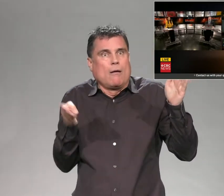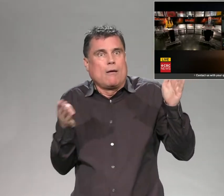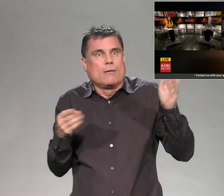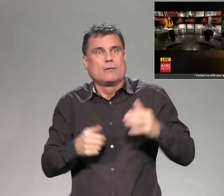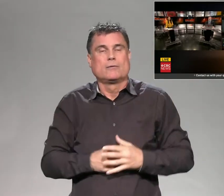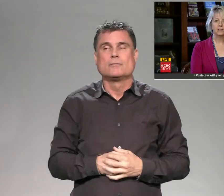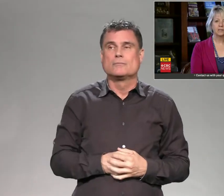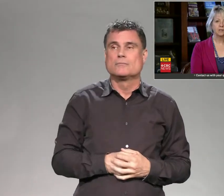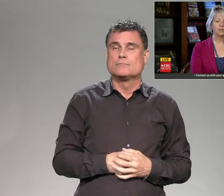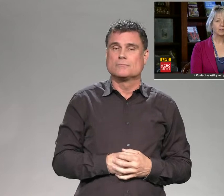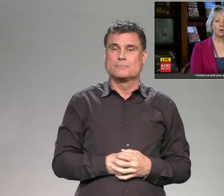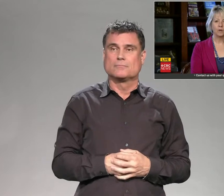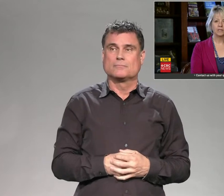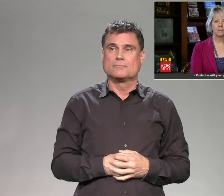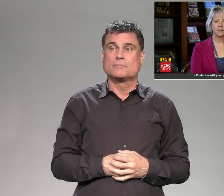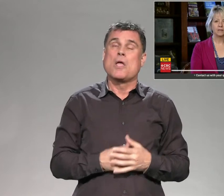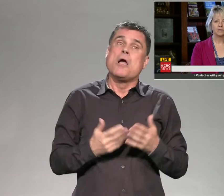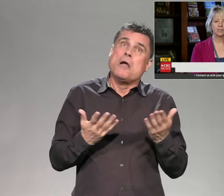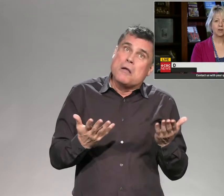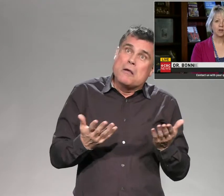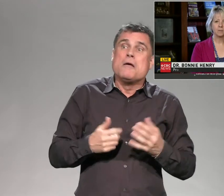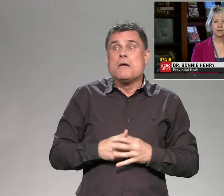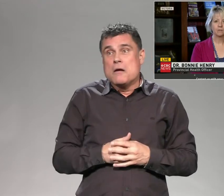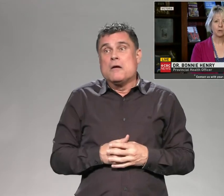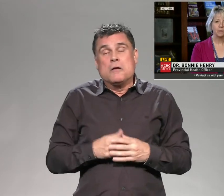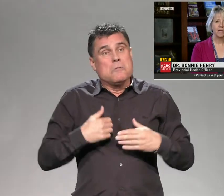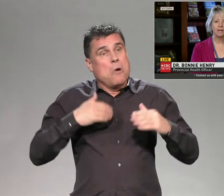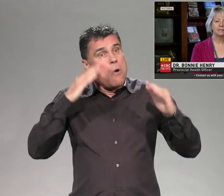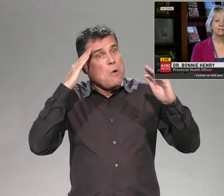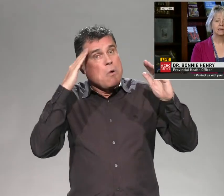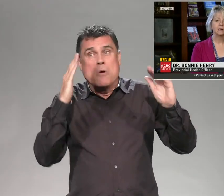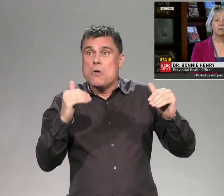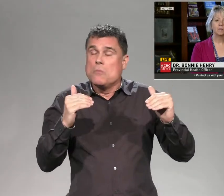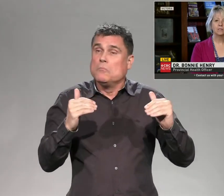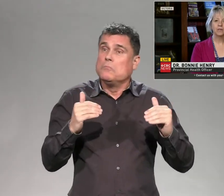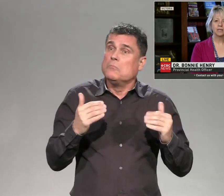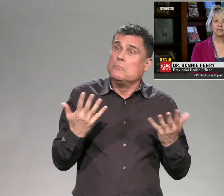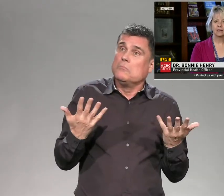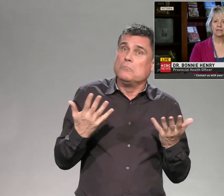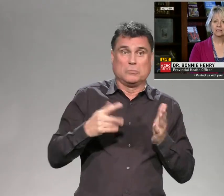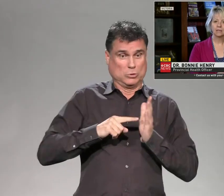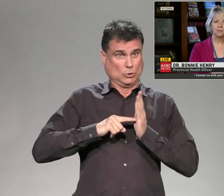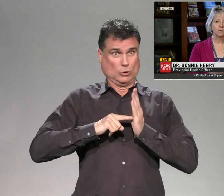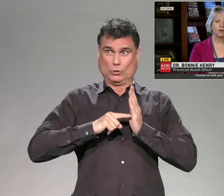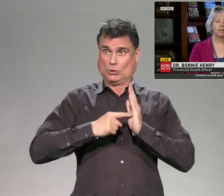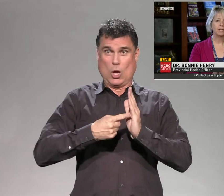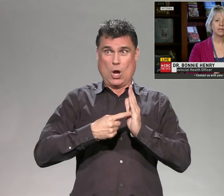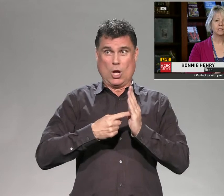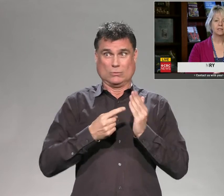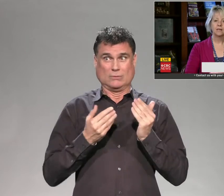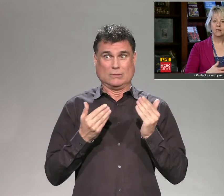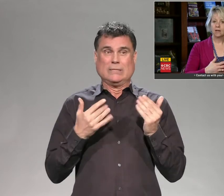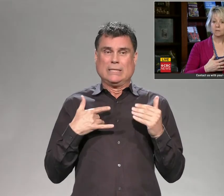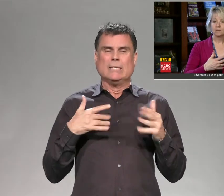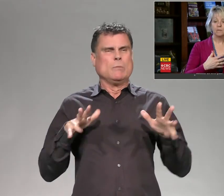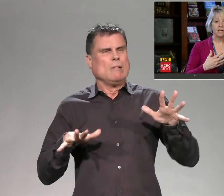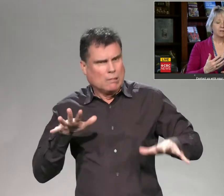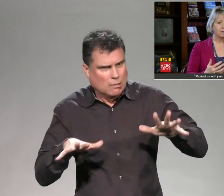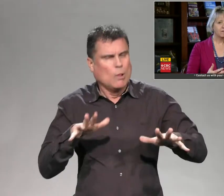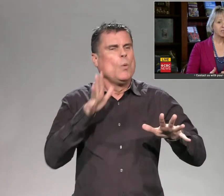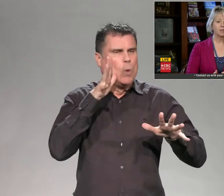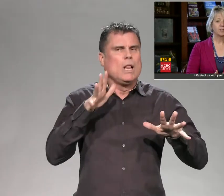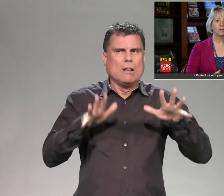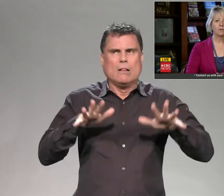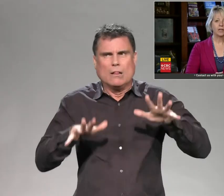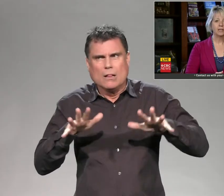I'm hopeful that we will. You know, there's always a bit of startup growing pains, but once we get the clinics up and running, and many